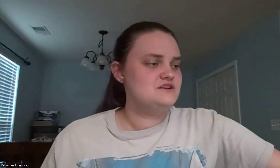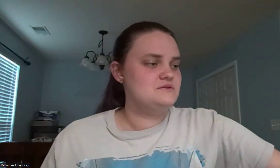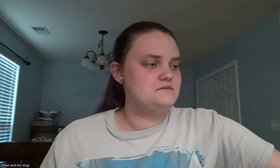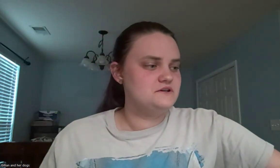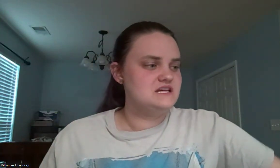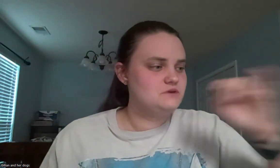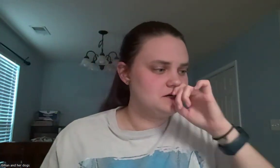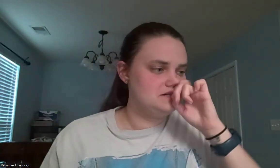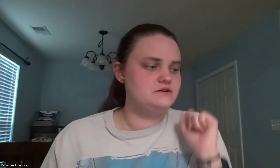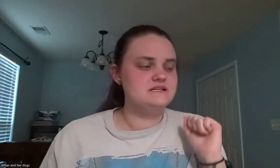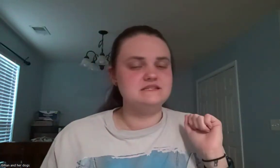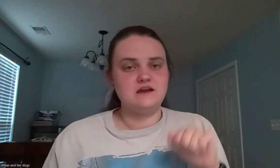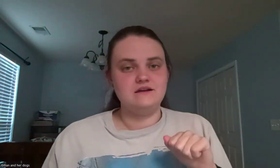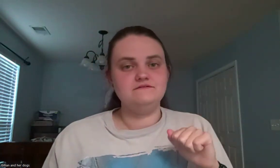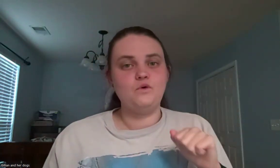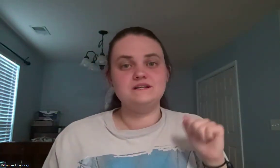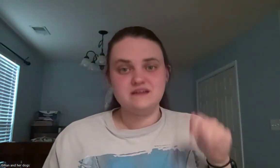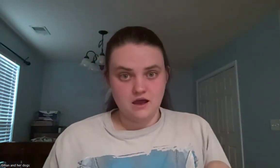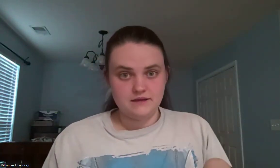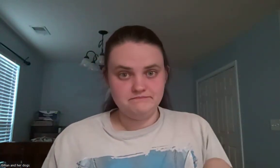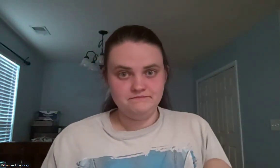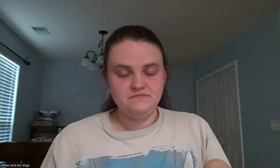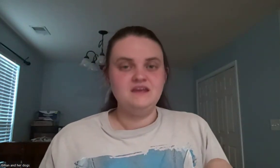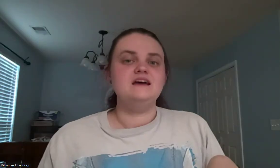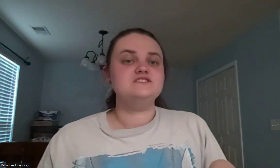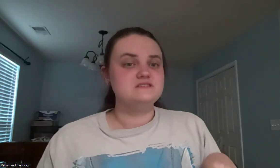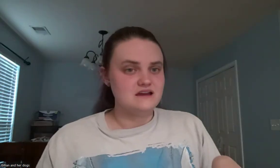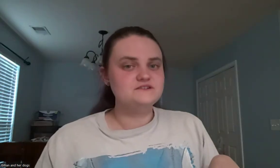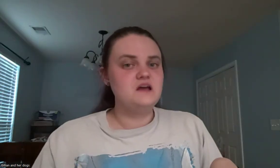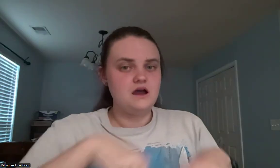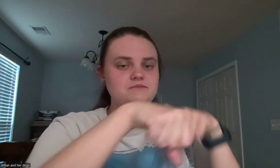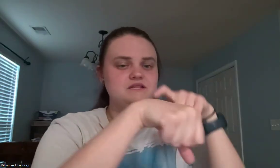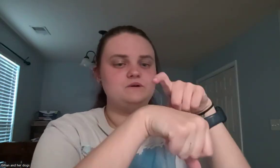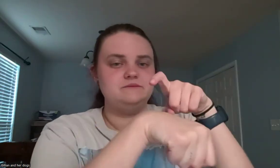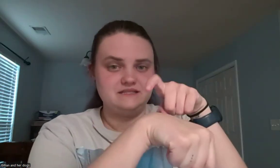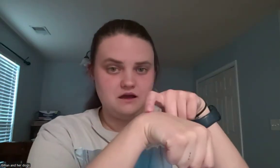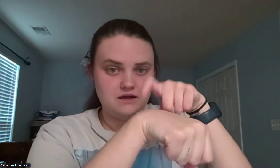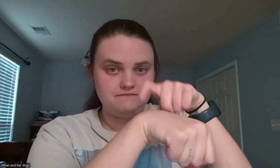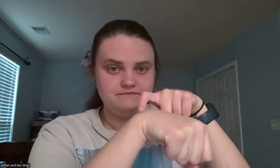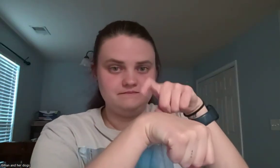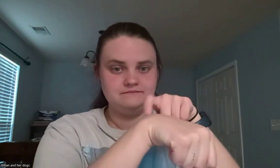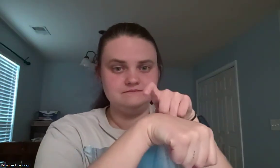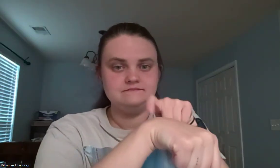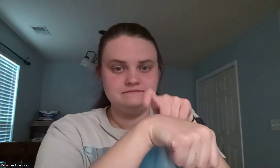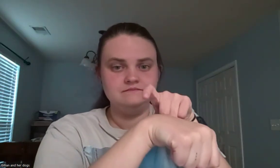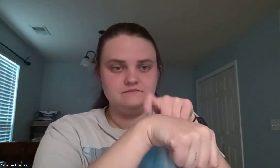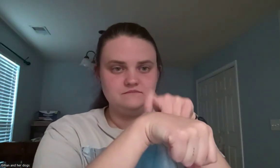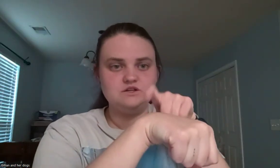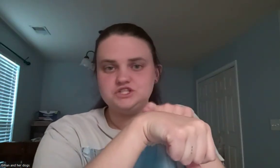the first sign we're going to do is the sign for time. And so the sign for time is going to be time. So it's just